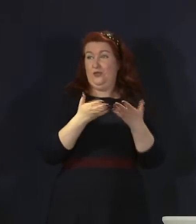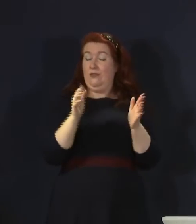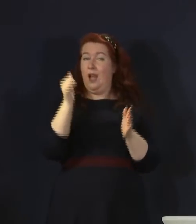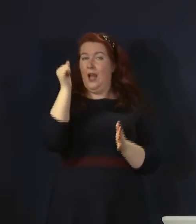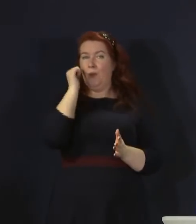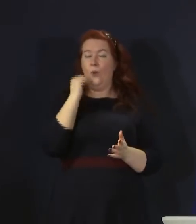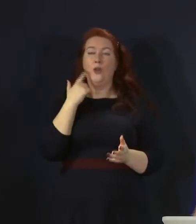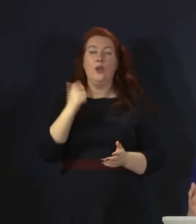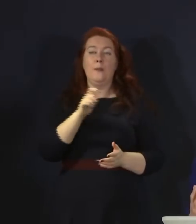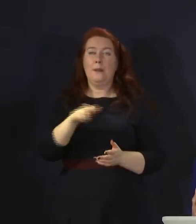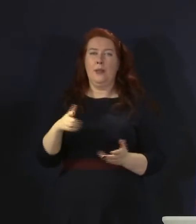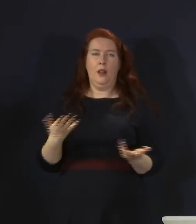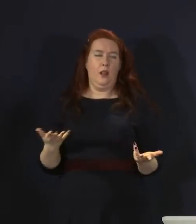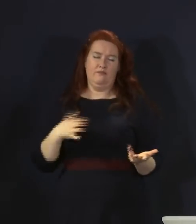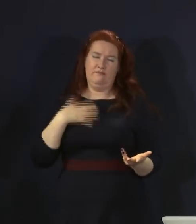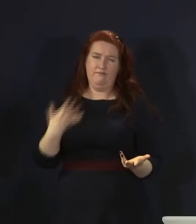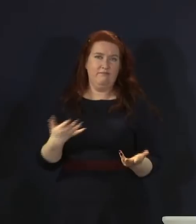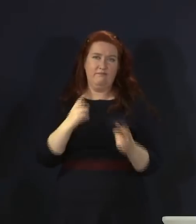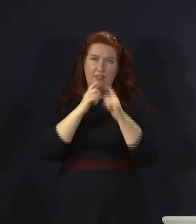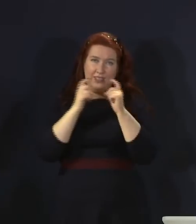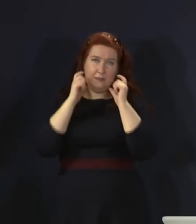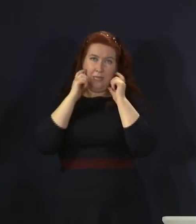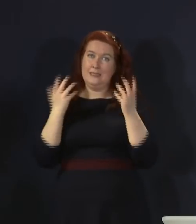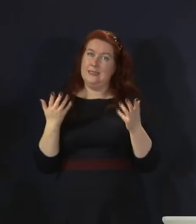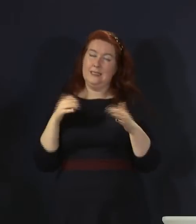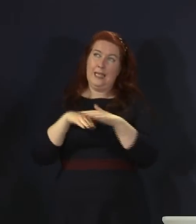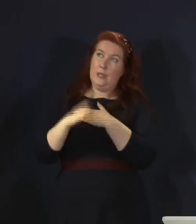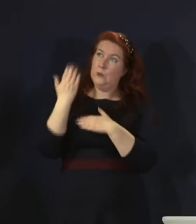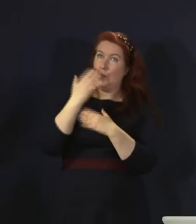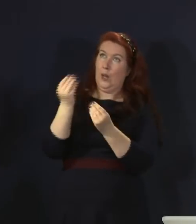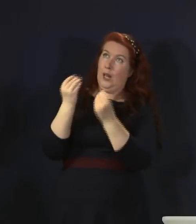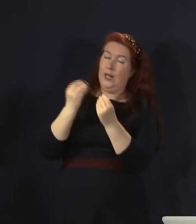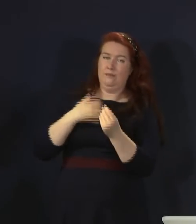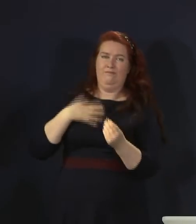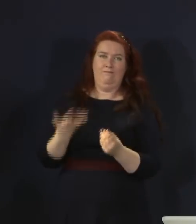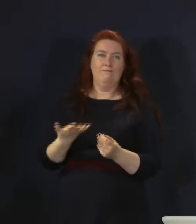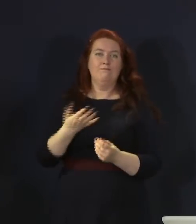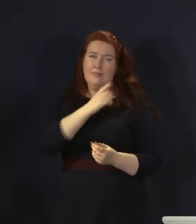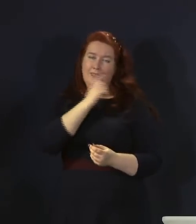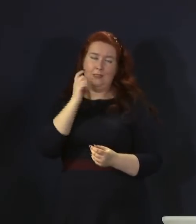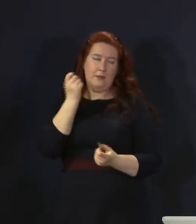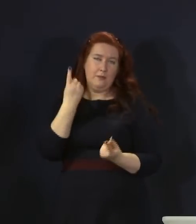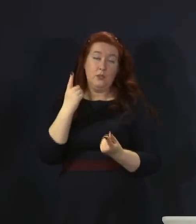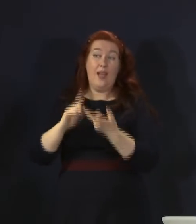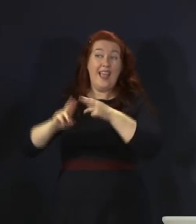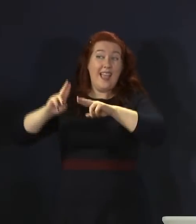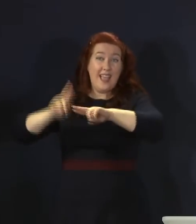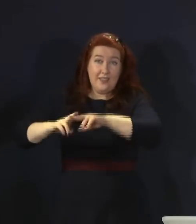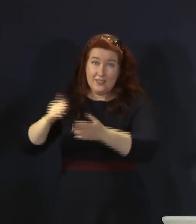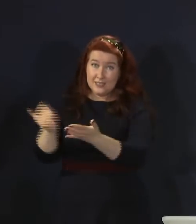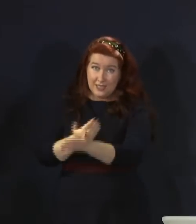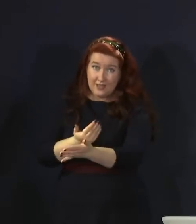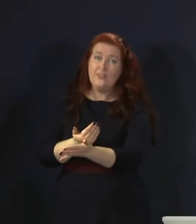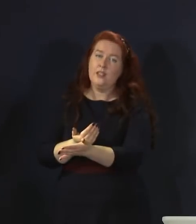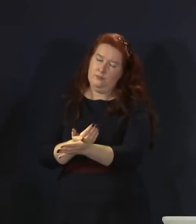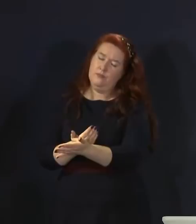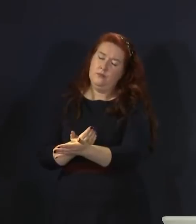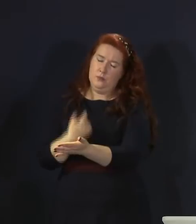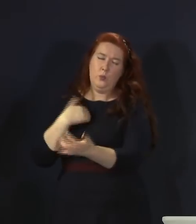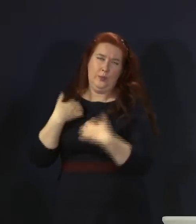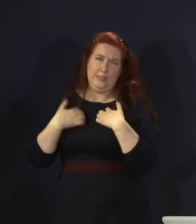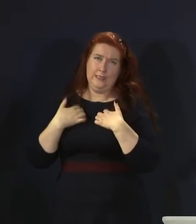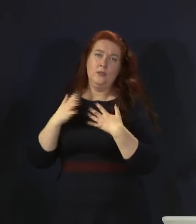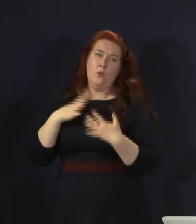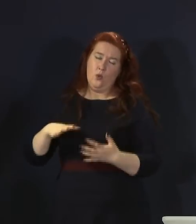that young people don't like wearing face masks while they're in school all of the time. So if it is safe to move away from that, we are keen to do it, but we've